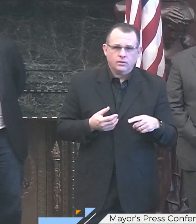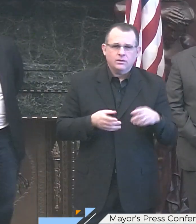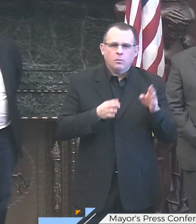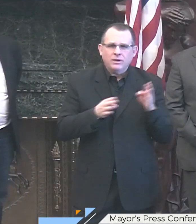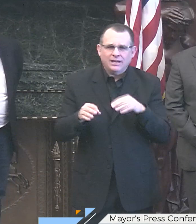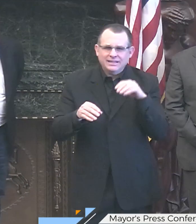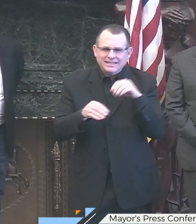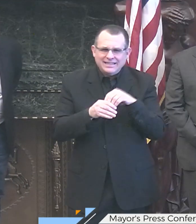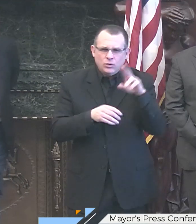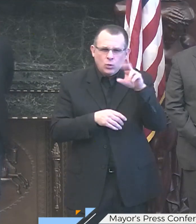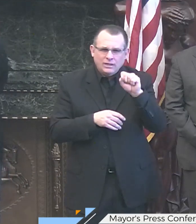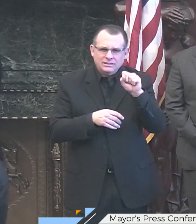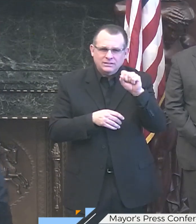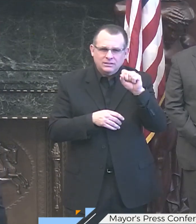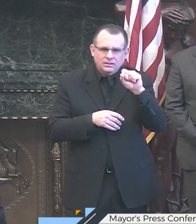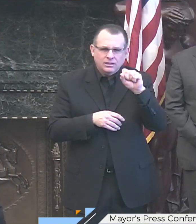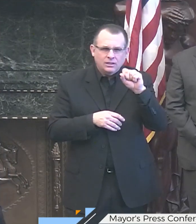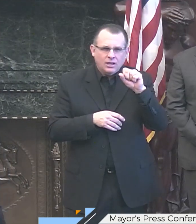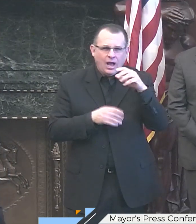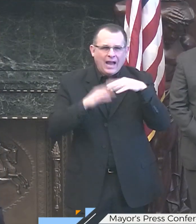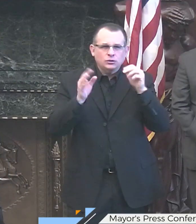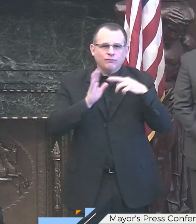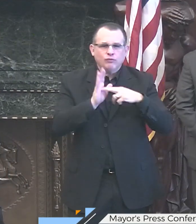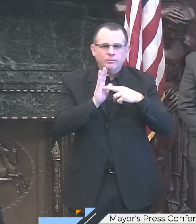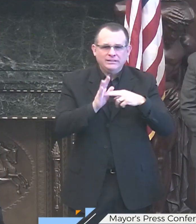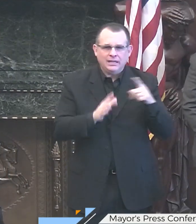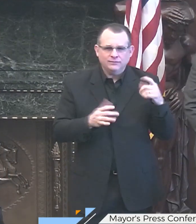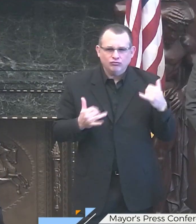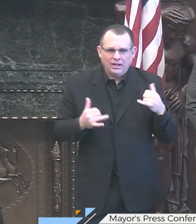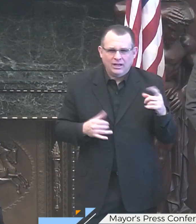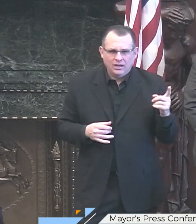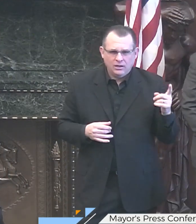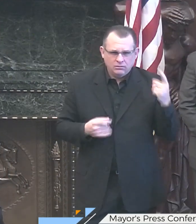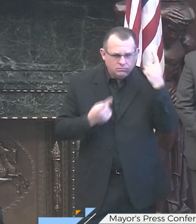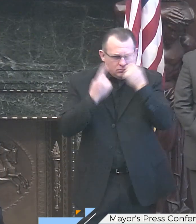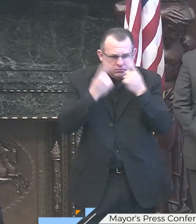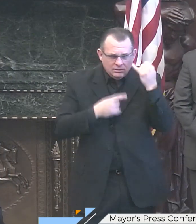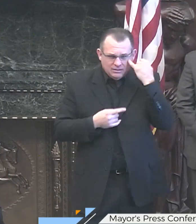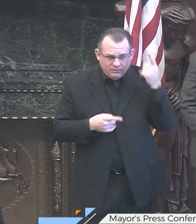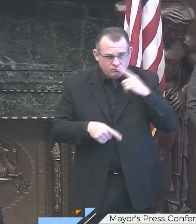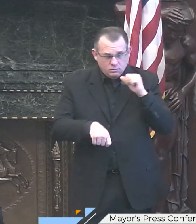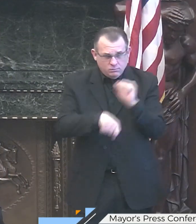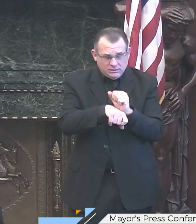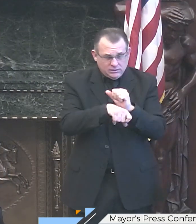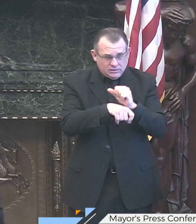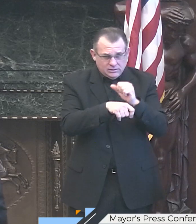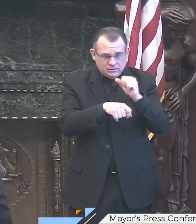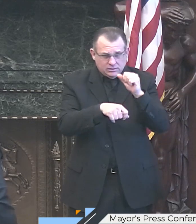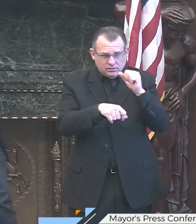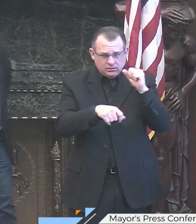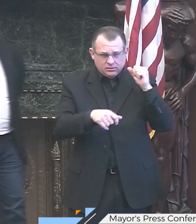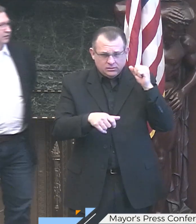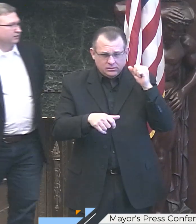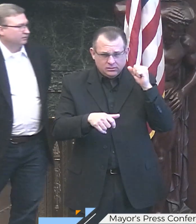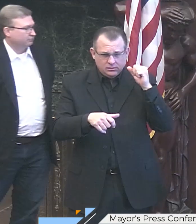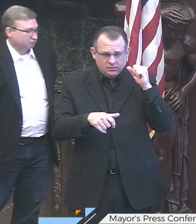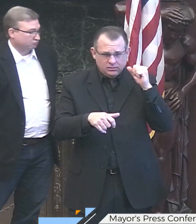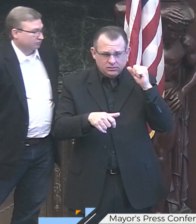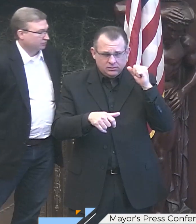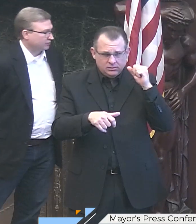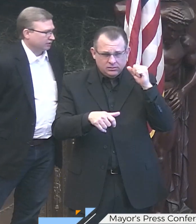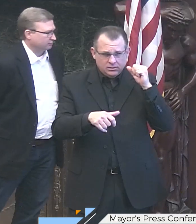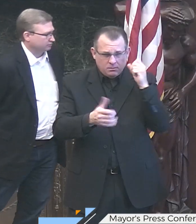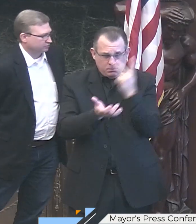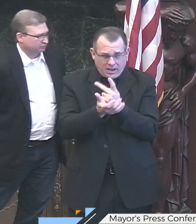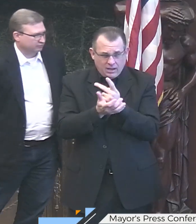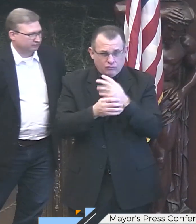is there a known timeline as to, should this pass this weekend, how quickly funds will be dispersed to the city?